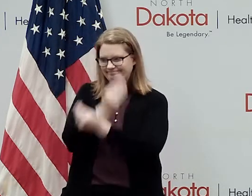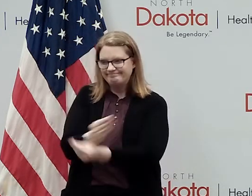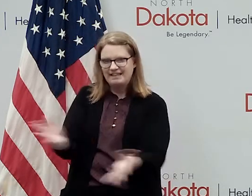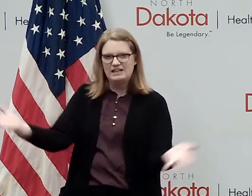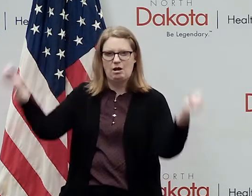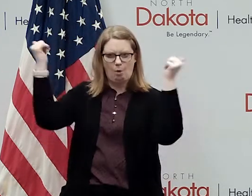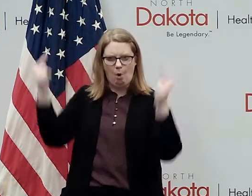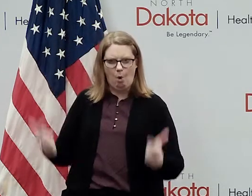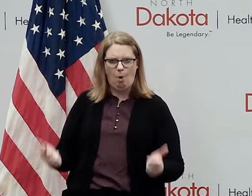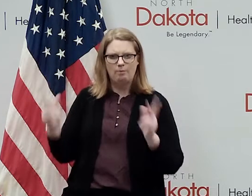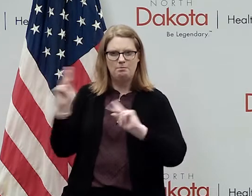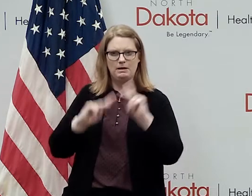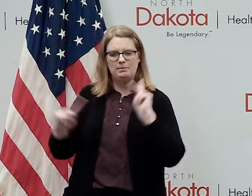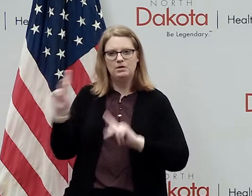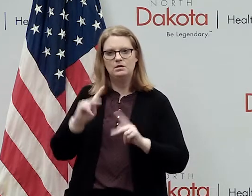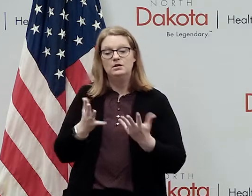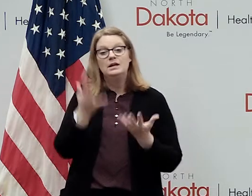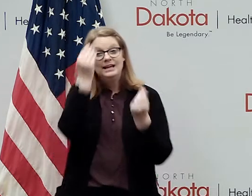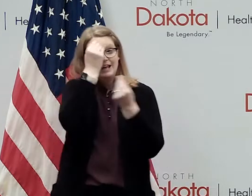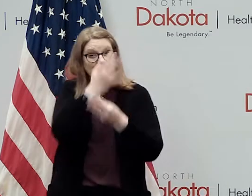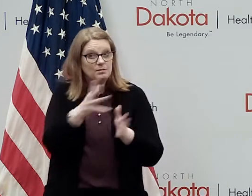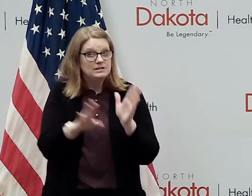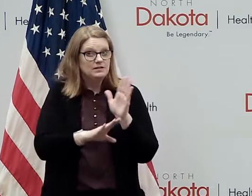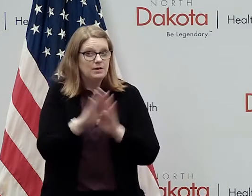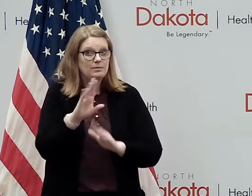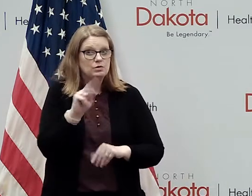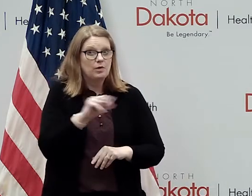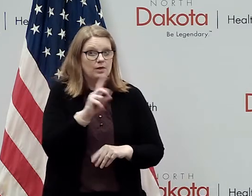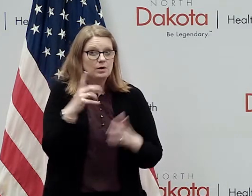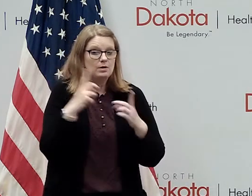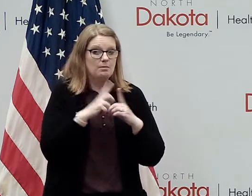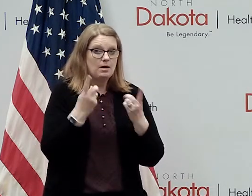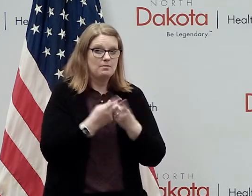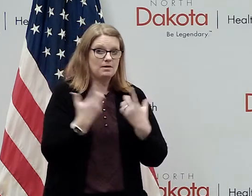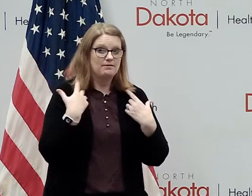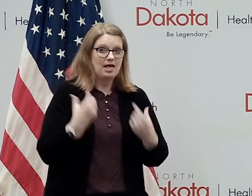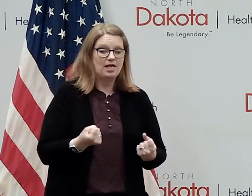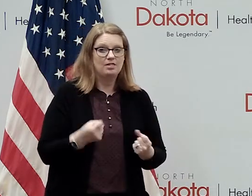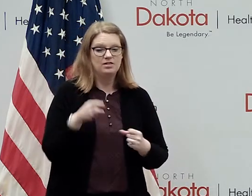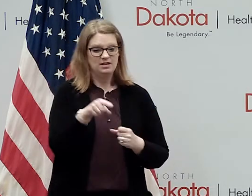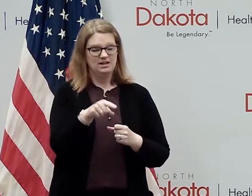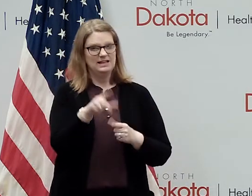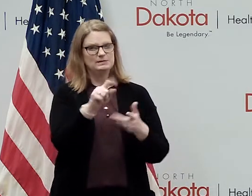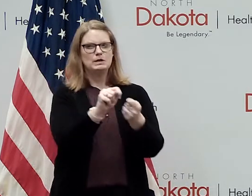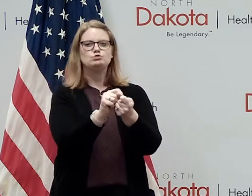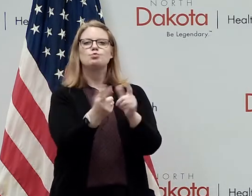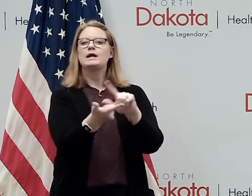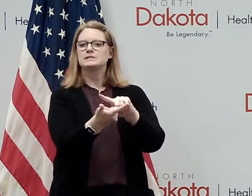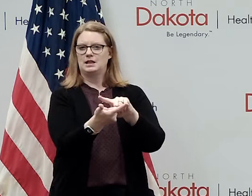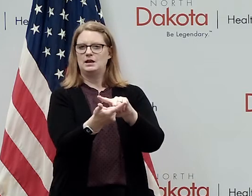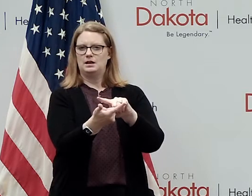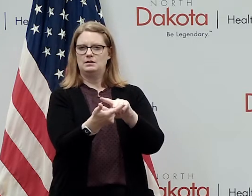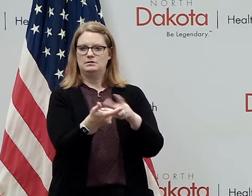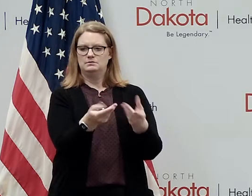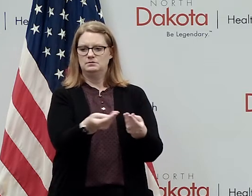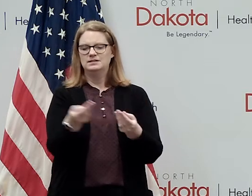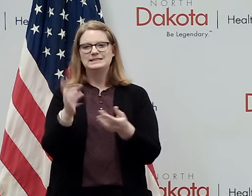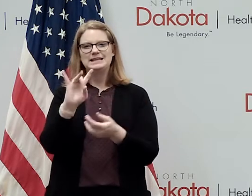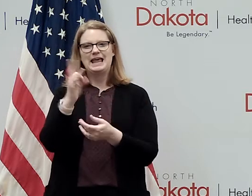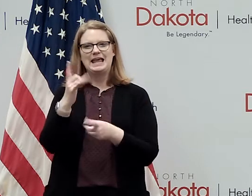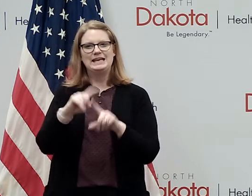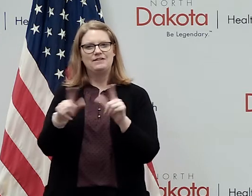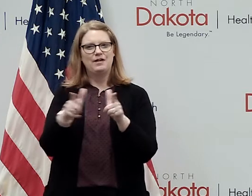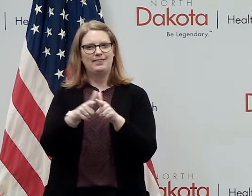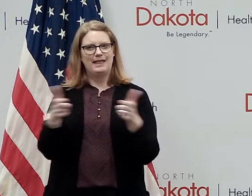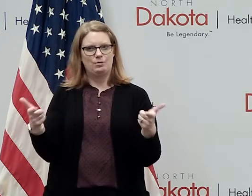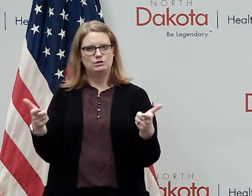populations. Material that has been developed by the North Dakota Department of Health has been translated locally into 8 different